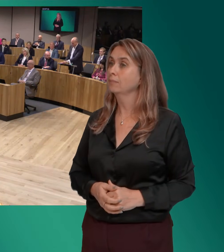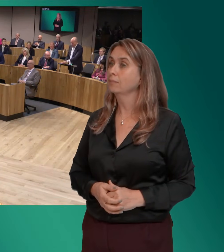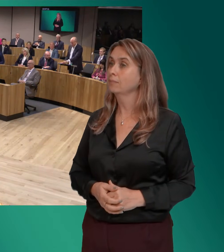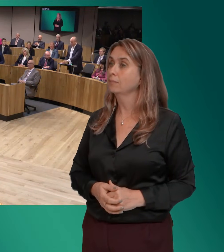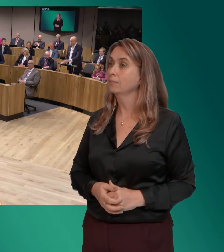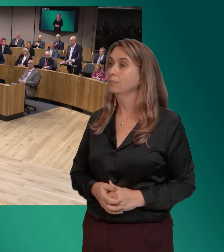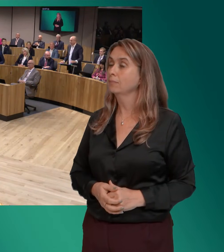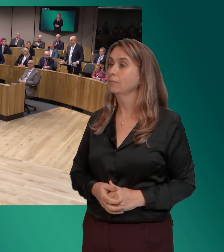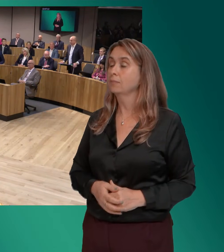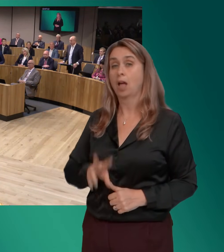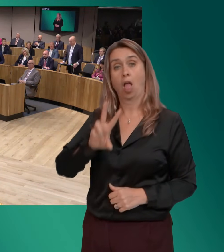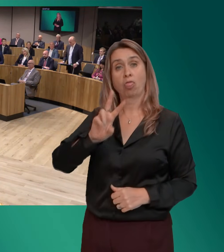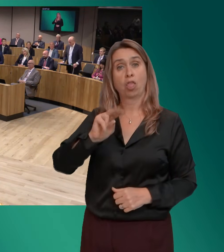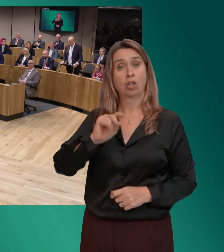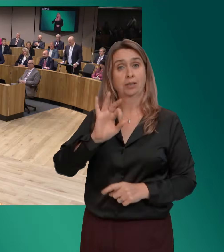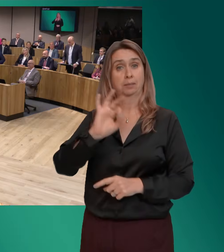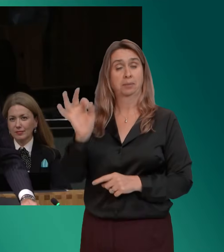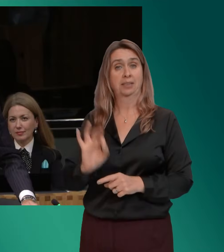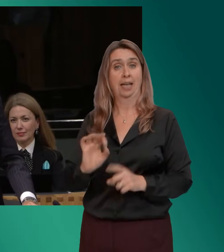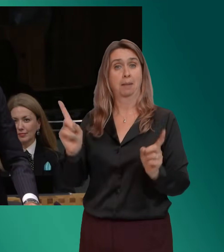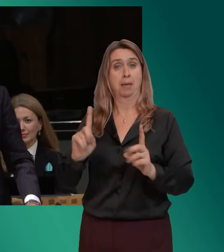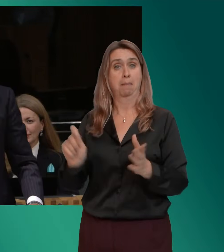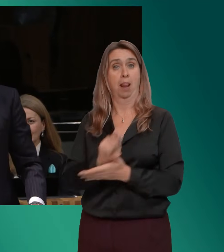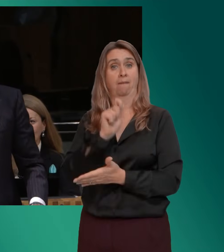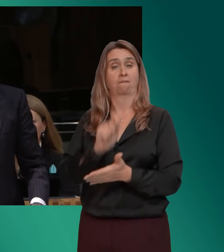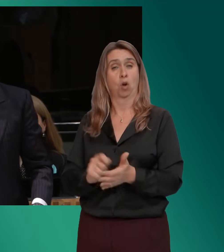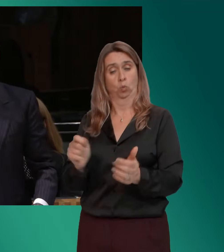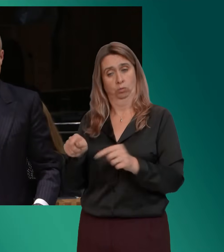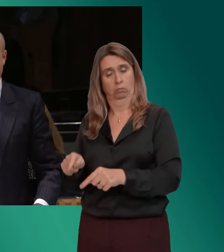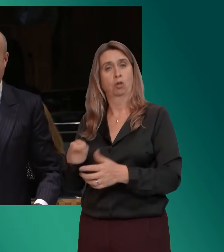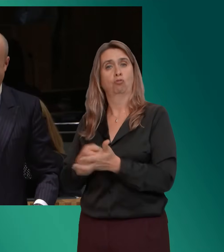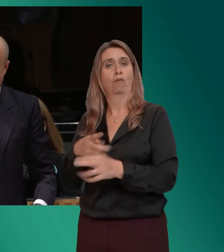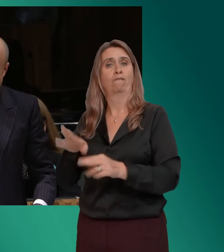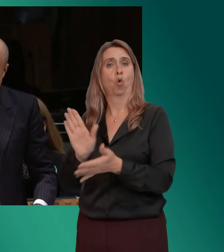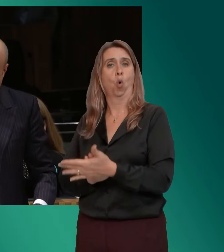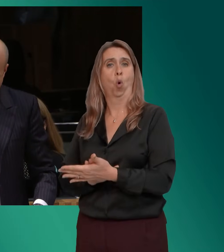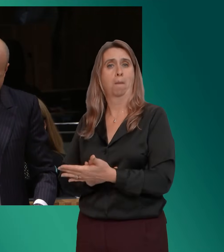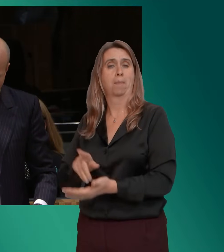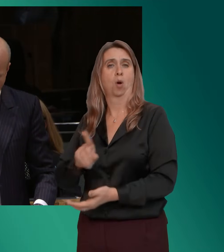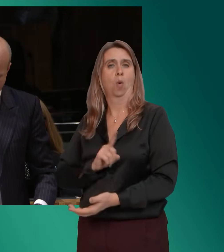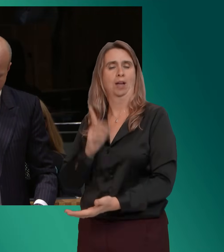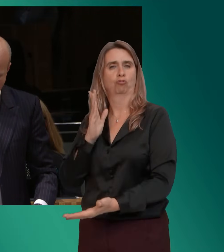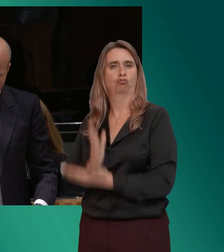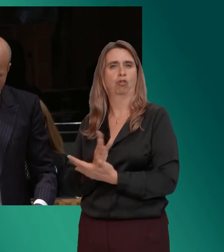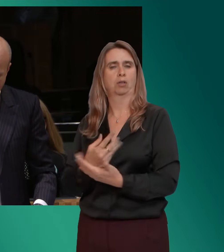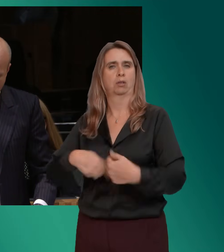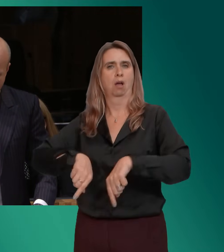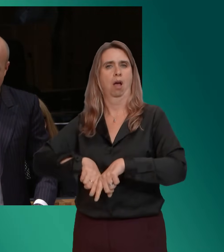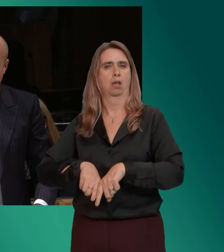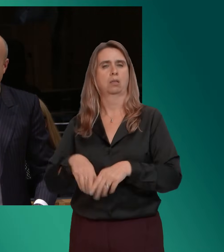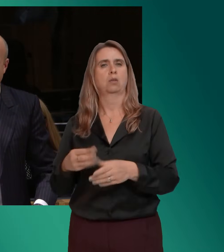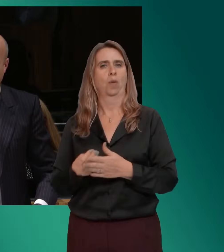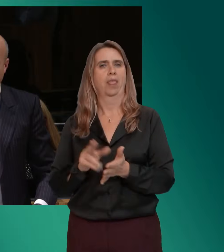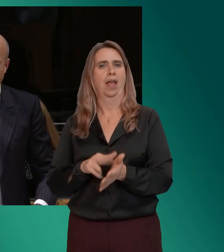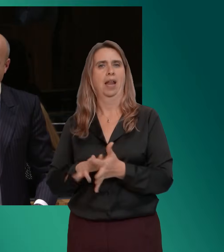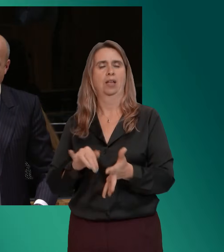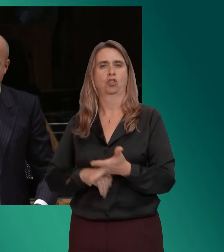First Minister, 30% of voters voted for reform because they do trust us with the NHS. And